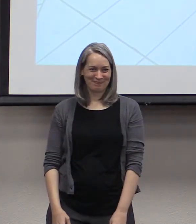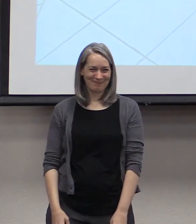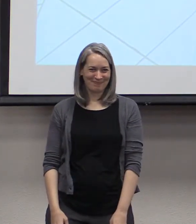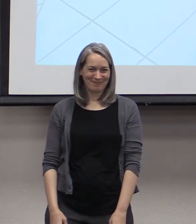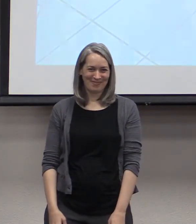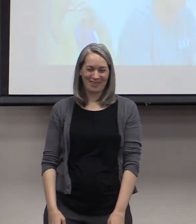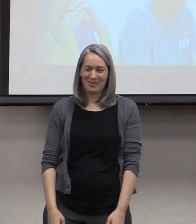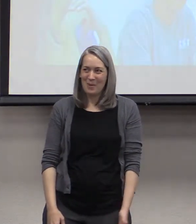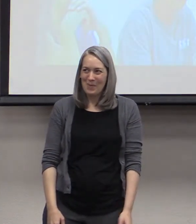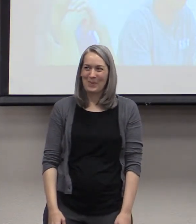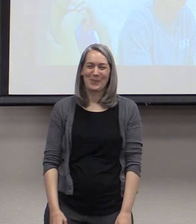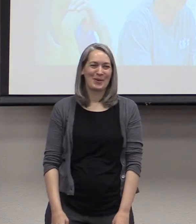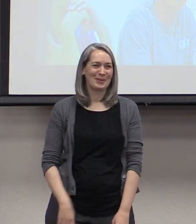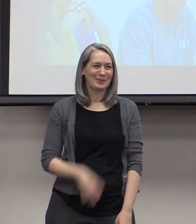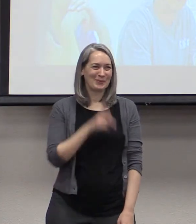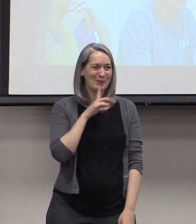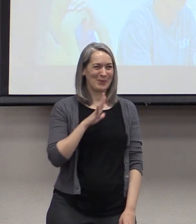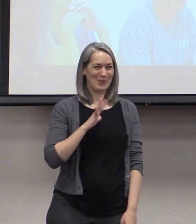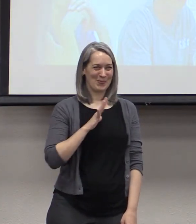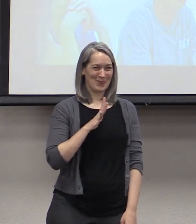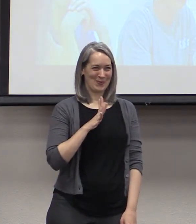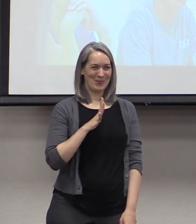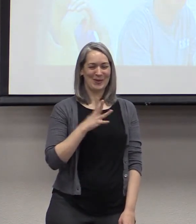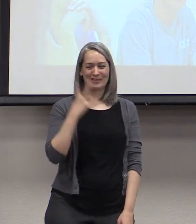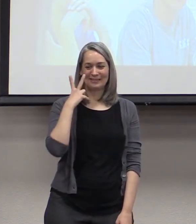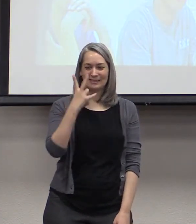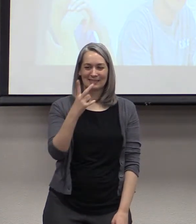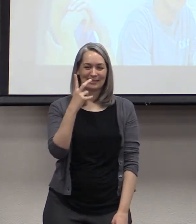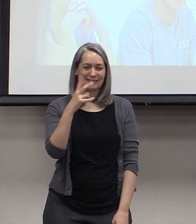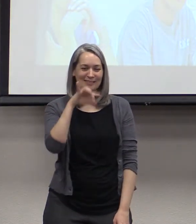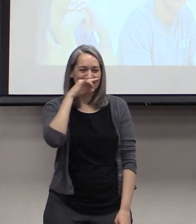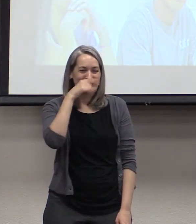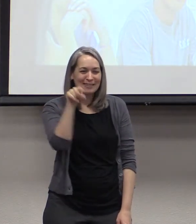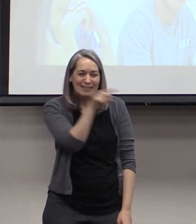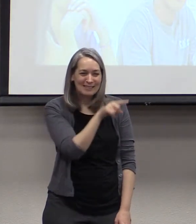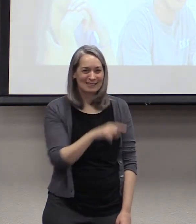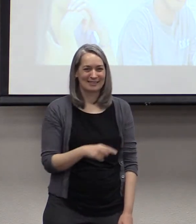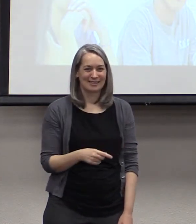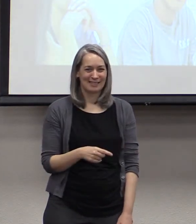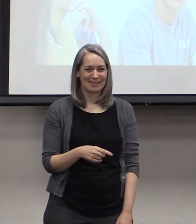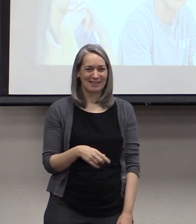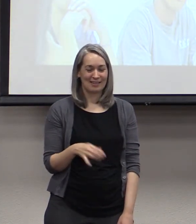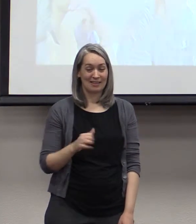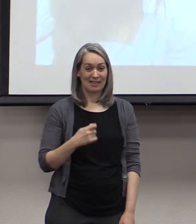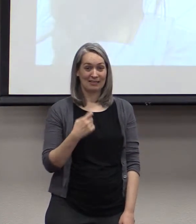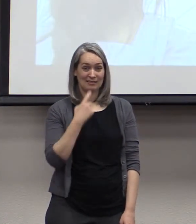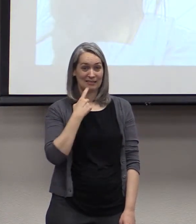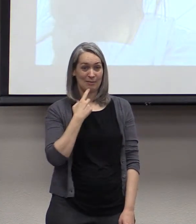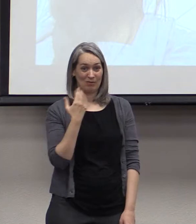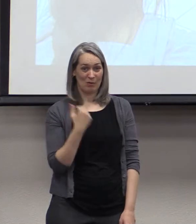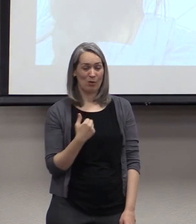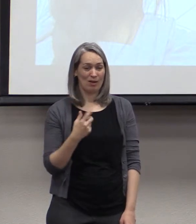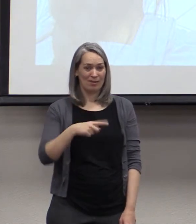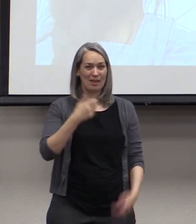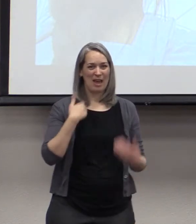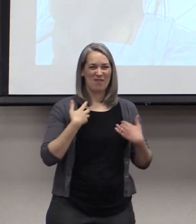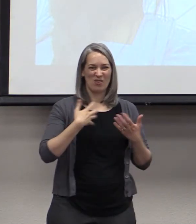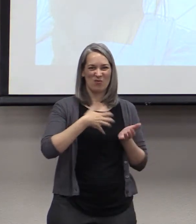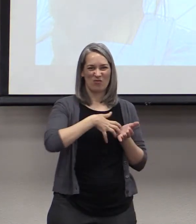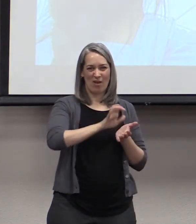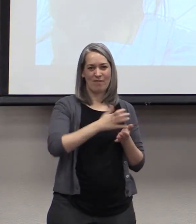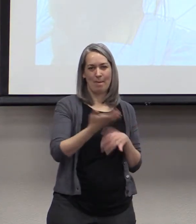And so it was just amazing to me seeing these kids who, like we were talking about, they had a really rough